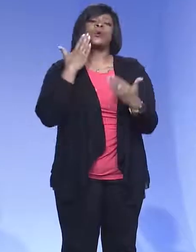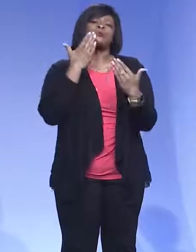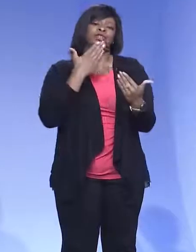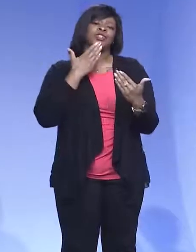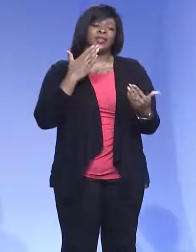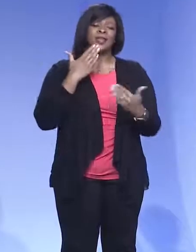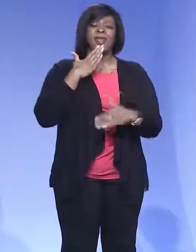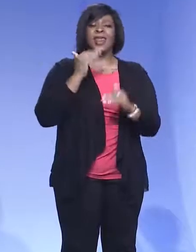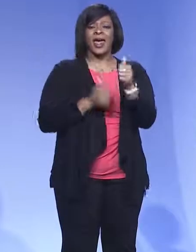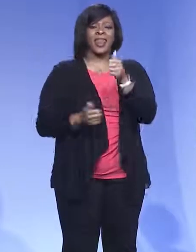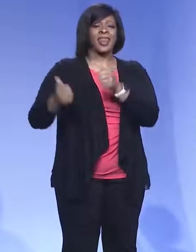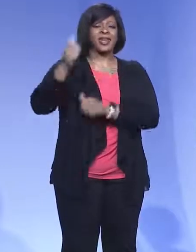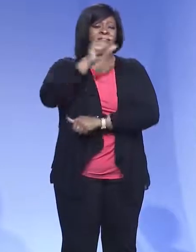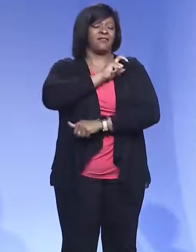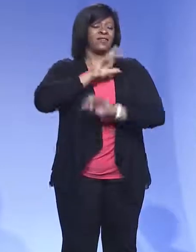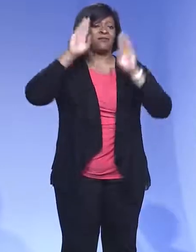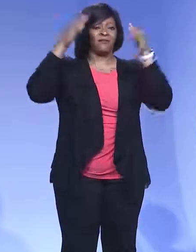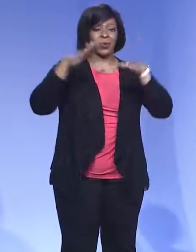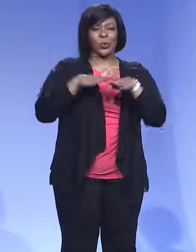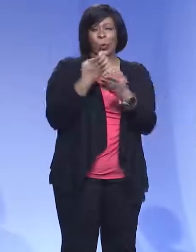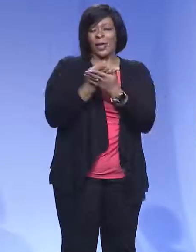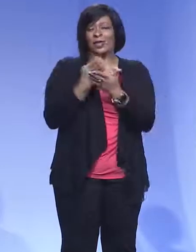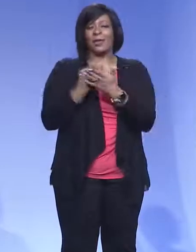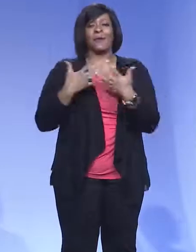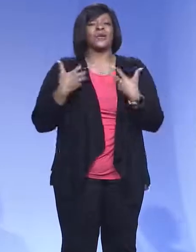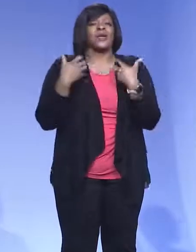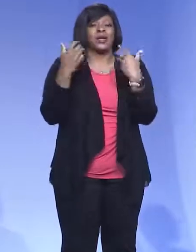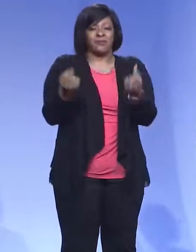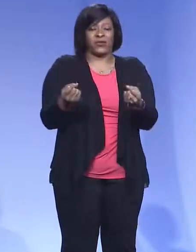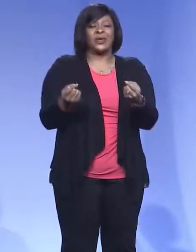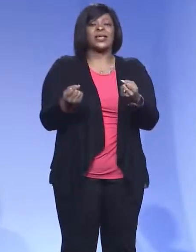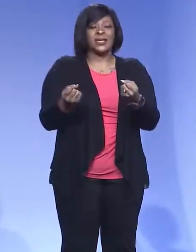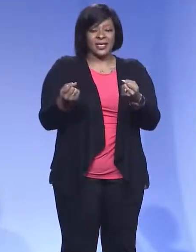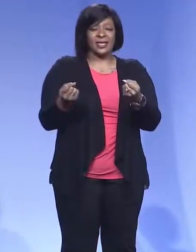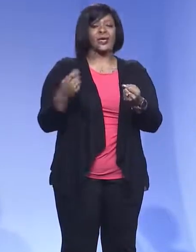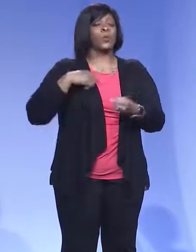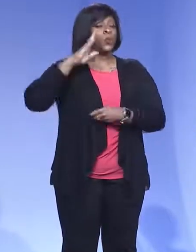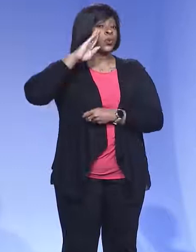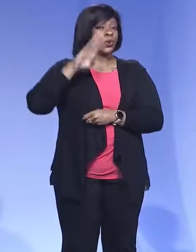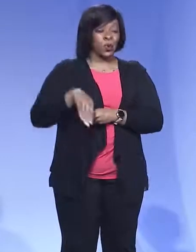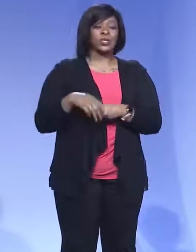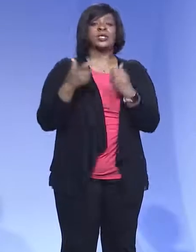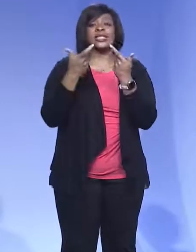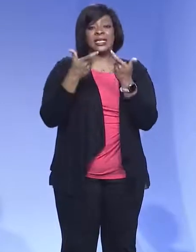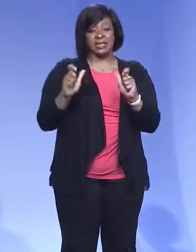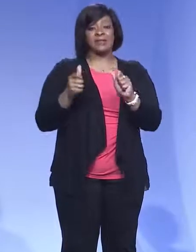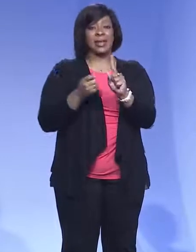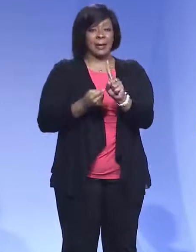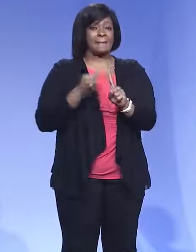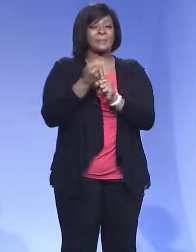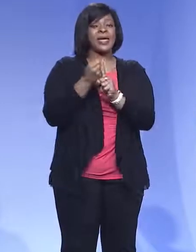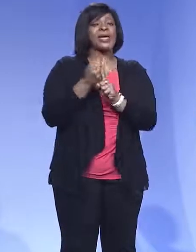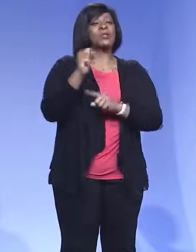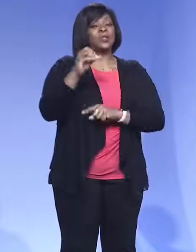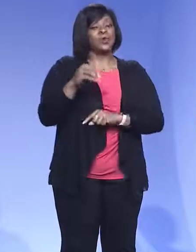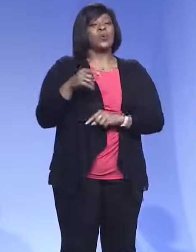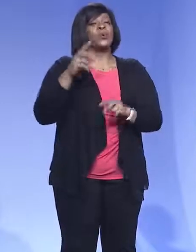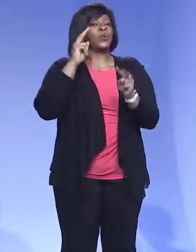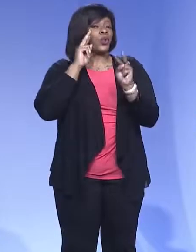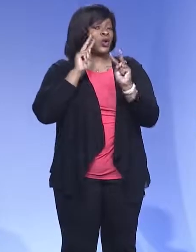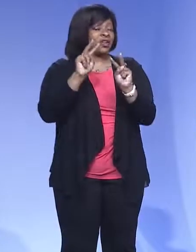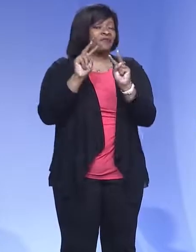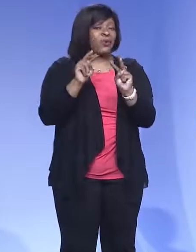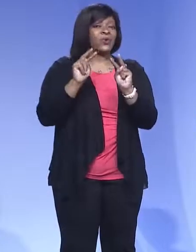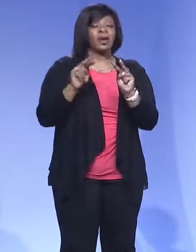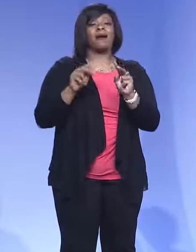the elected officials' focus on economic recovery. We know there's been a significant impact, and so look forward